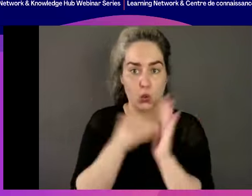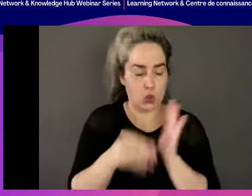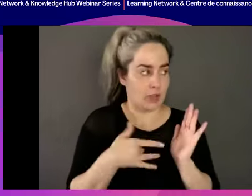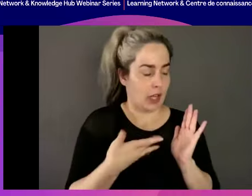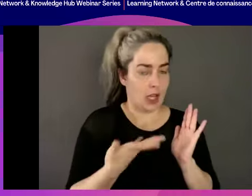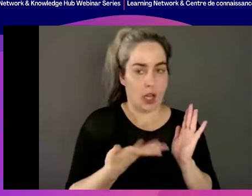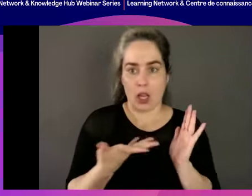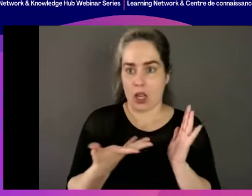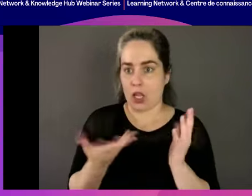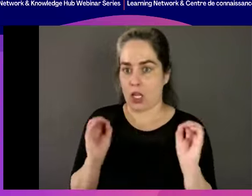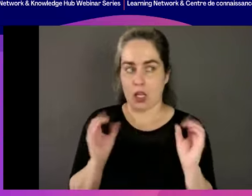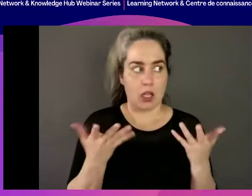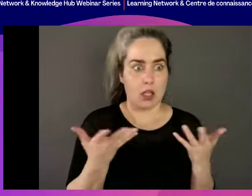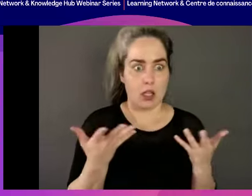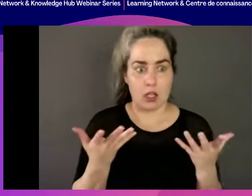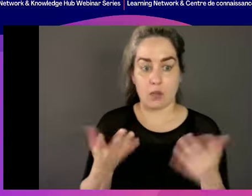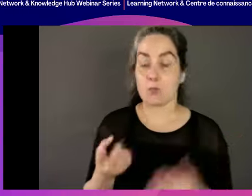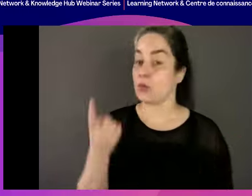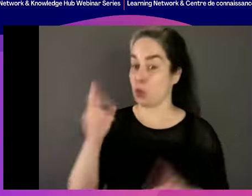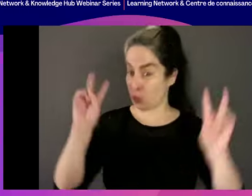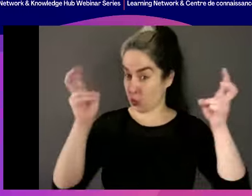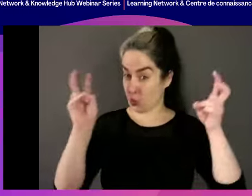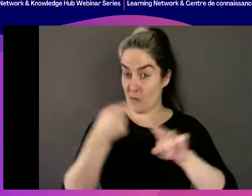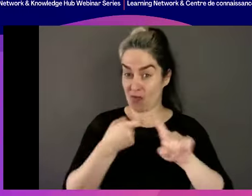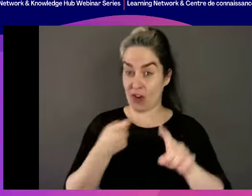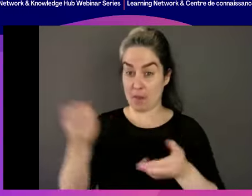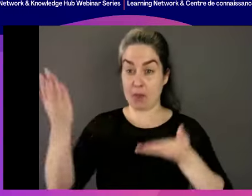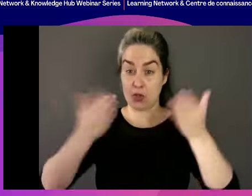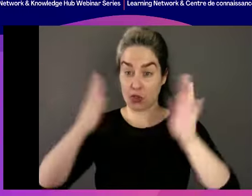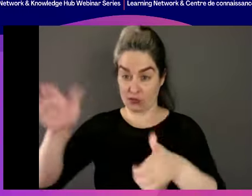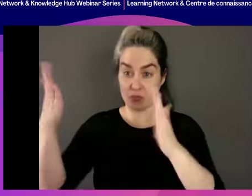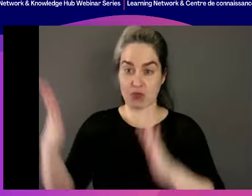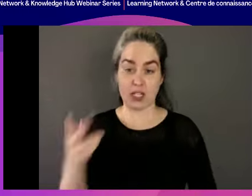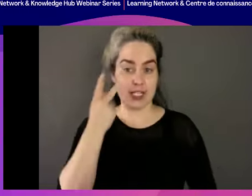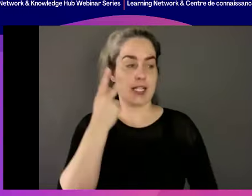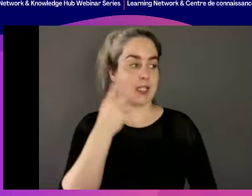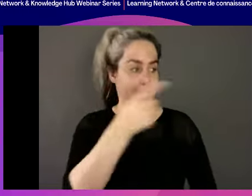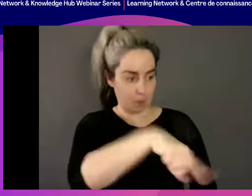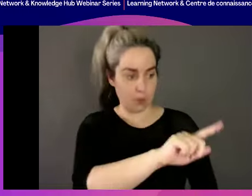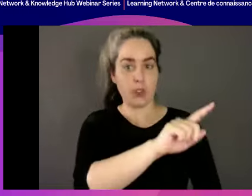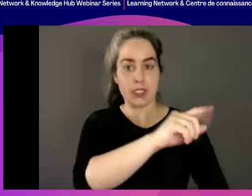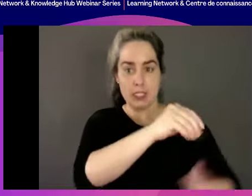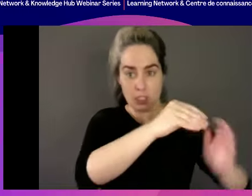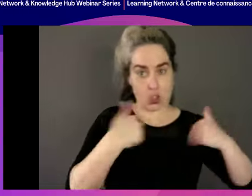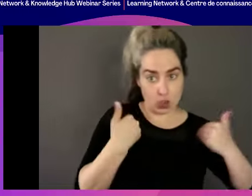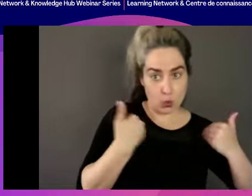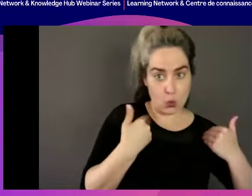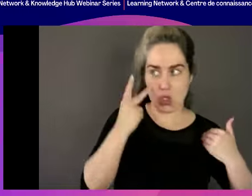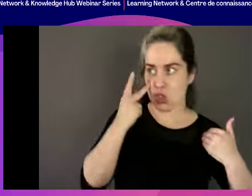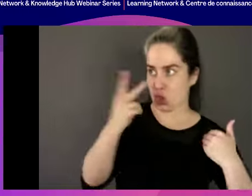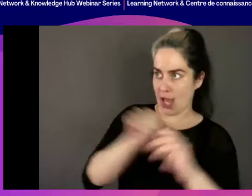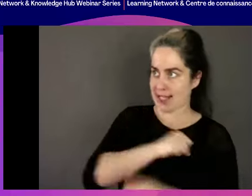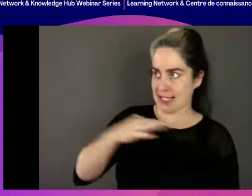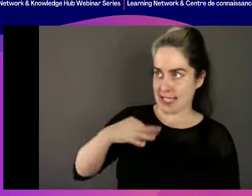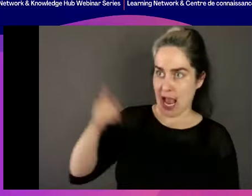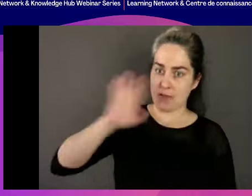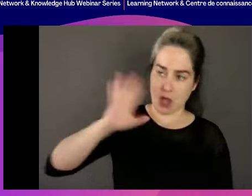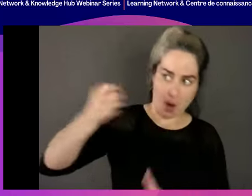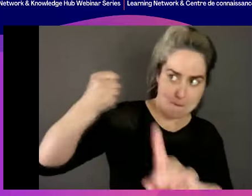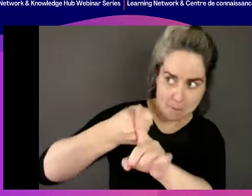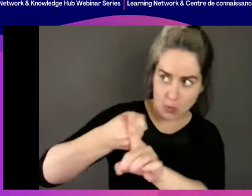quotes, one of the service providers shared when they saw staff physically abusing another student, at first they would tell